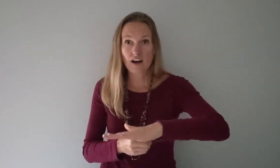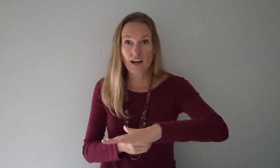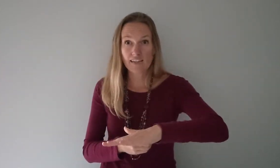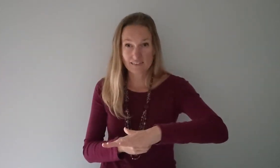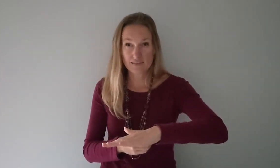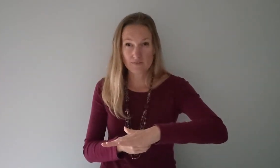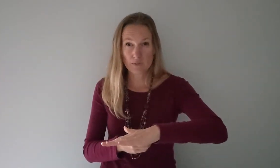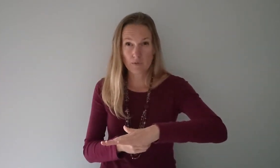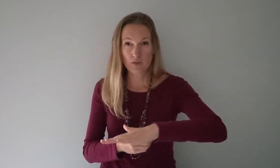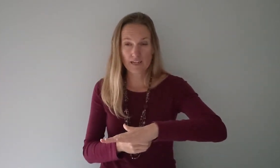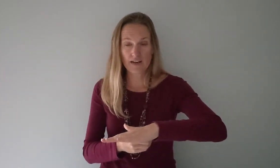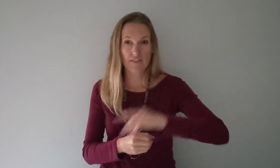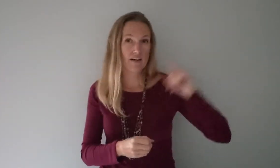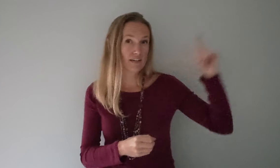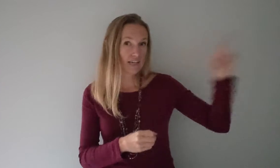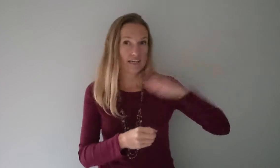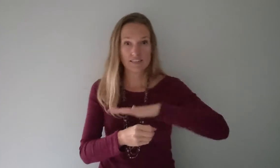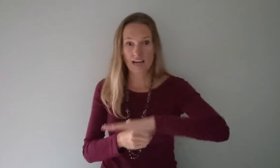satisfy. Remember, we're doing enough there. He is enough.